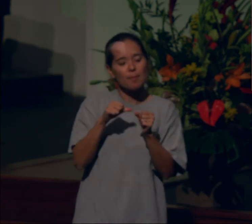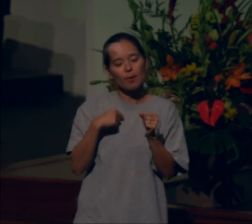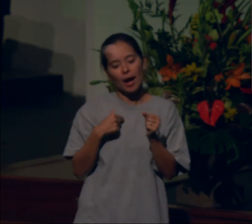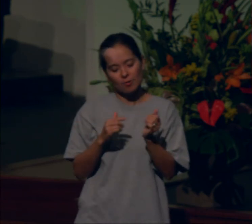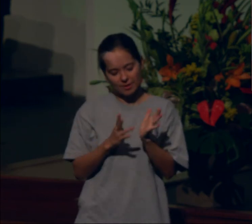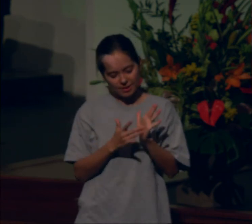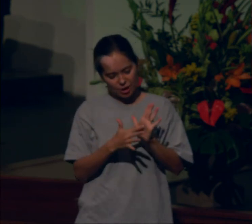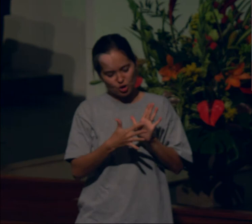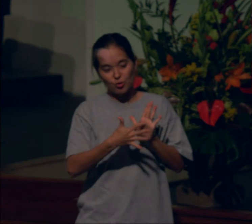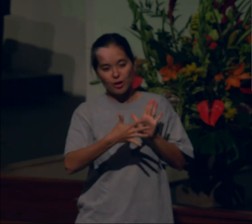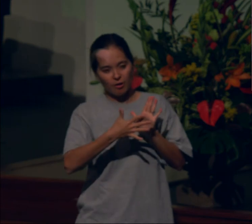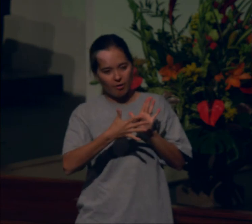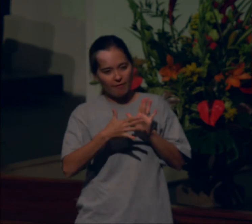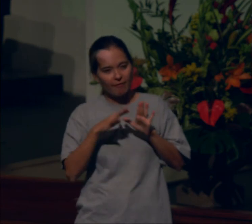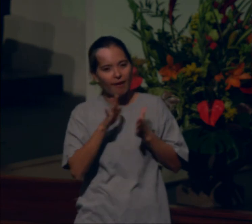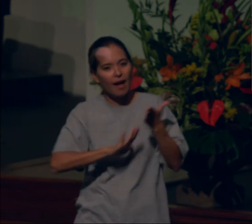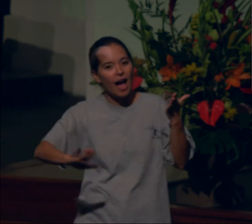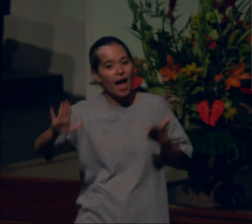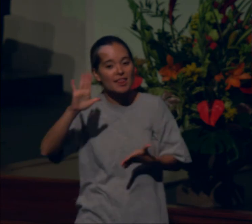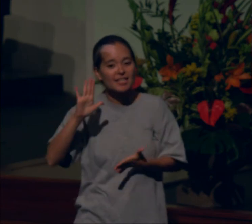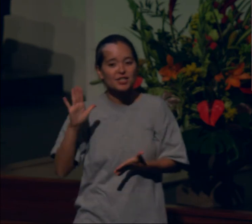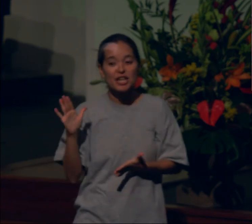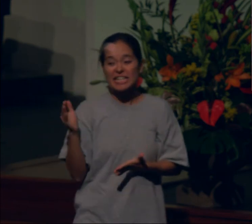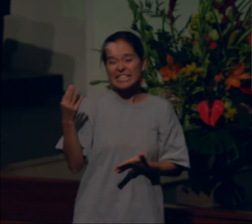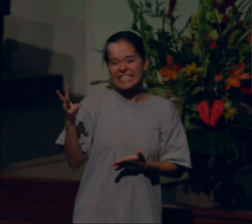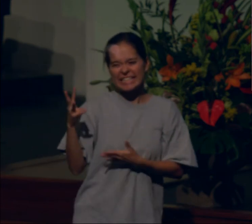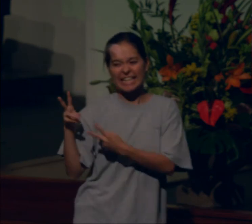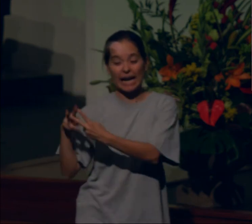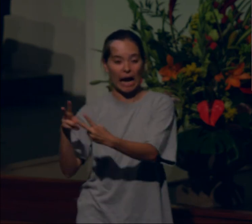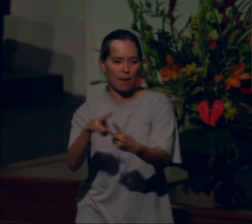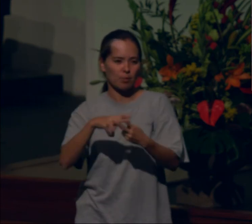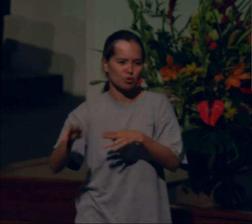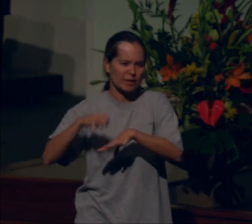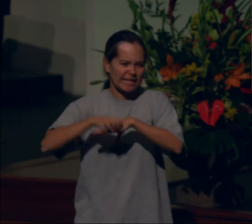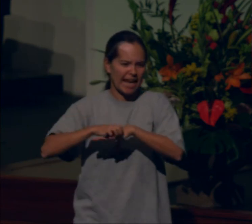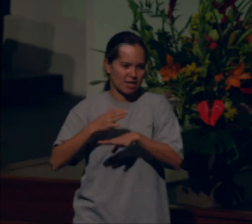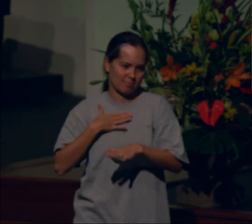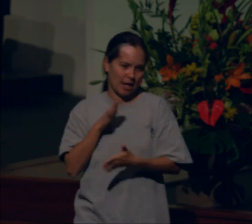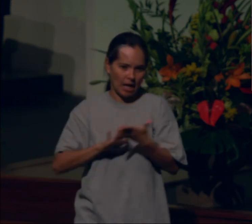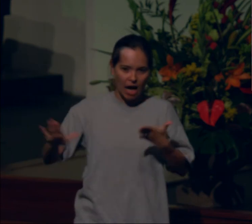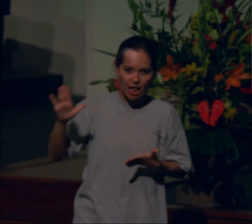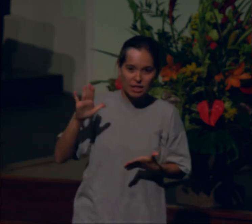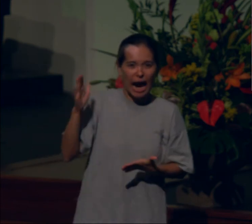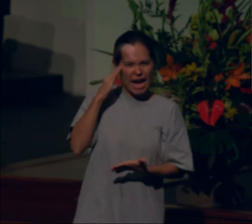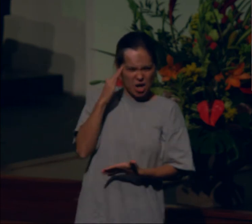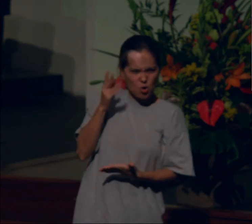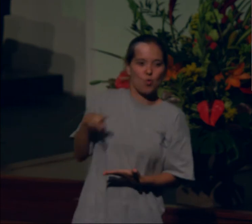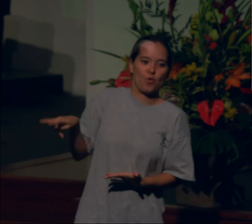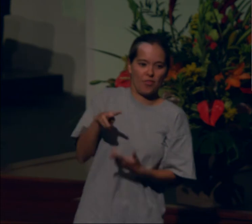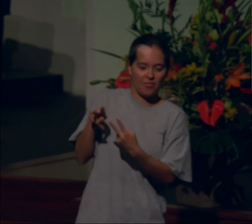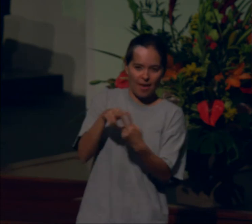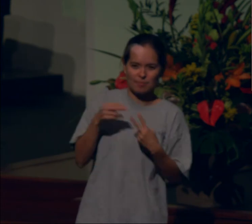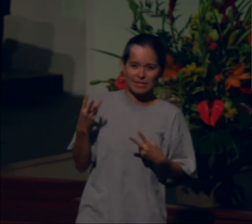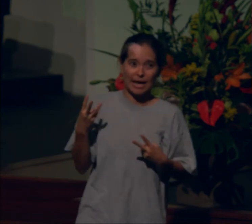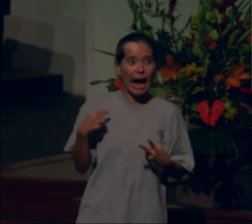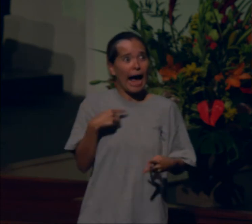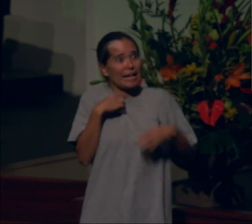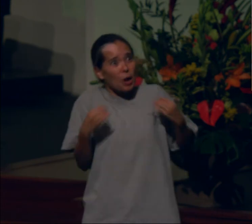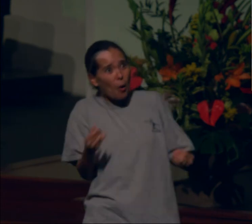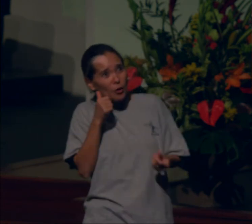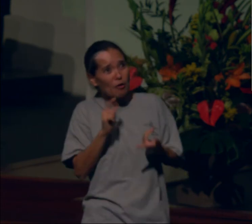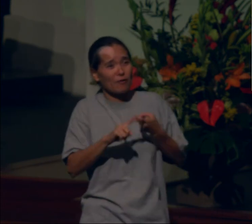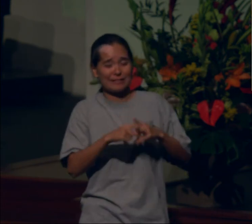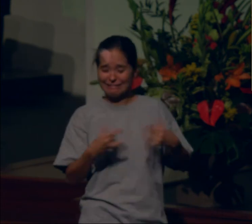of college, 16 couples were engaged to be married that I personally knew. And I didn't even have a girlfriend.